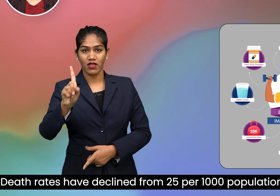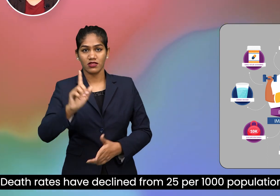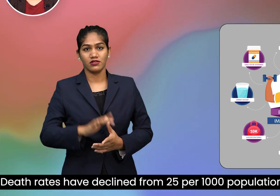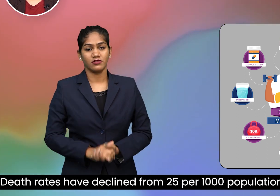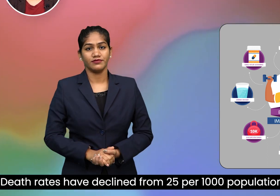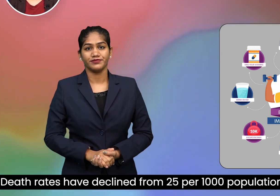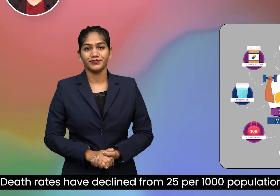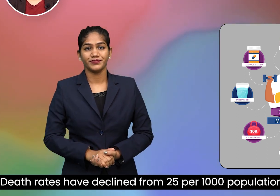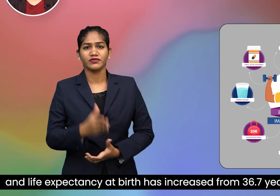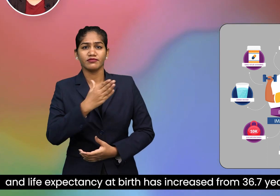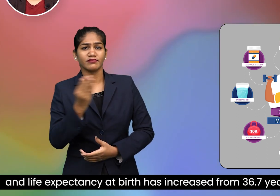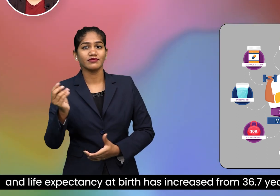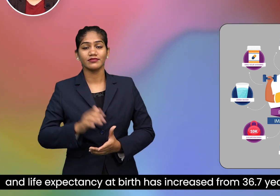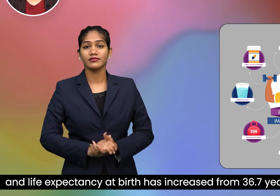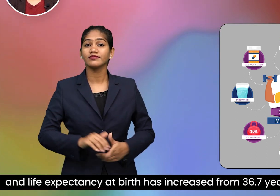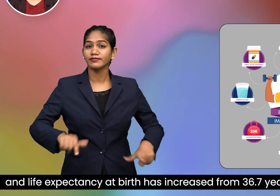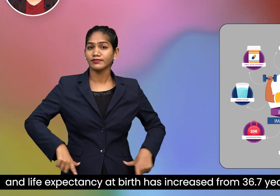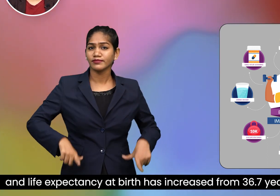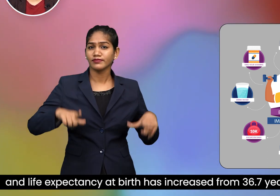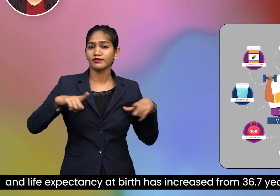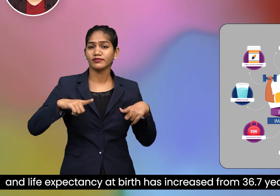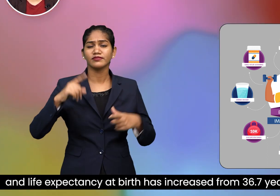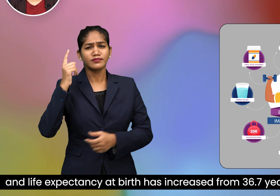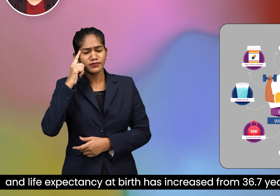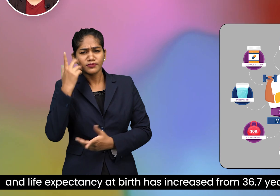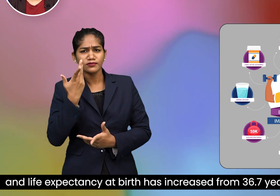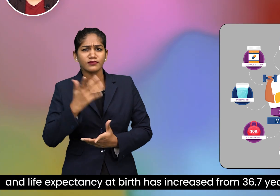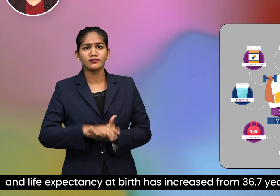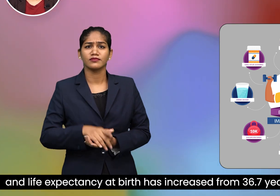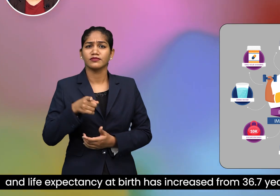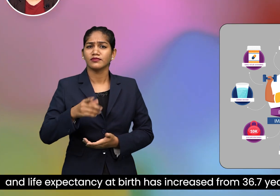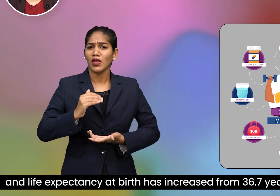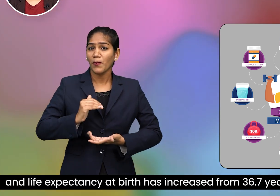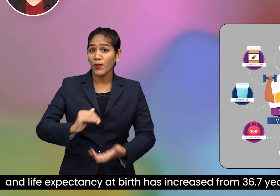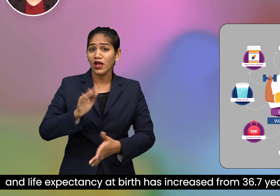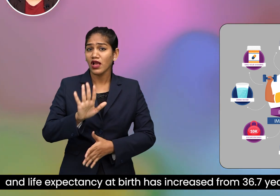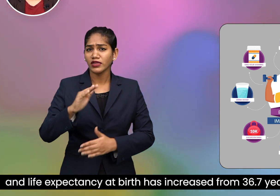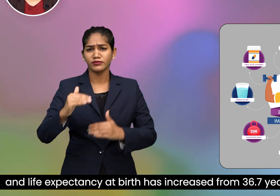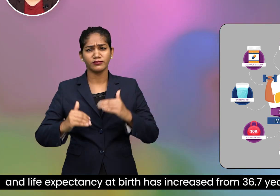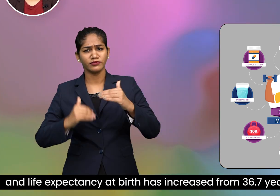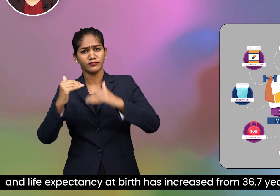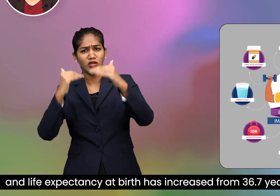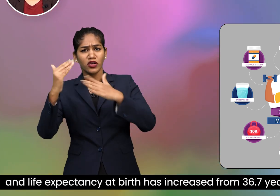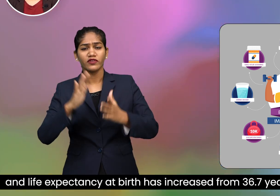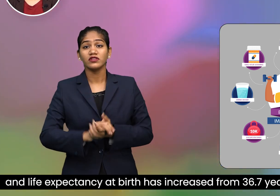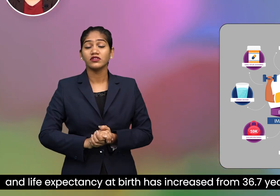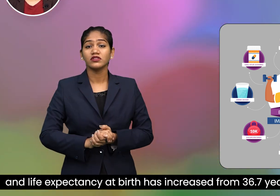And life expectancy at birth has increased